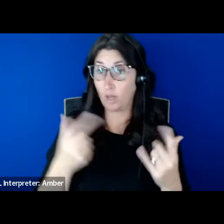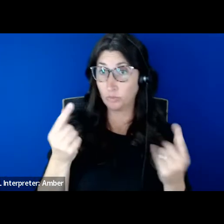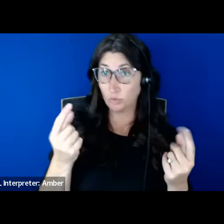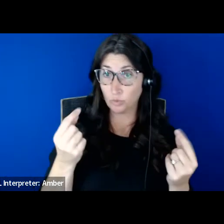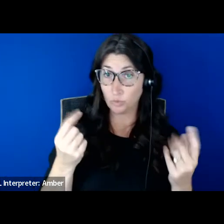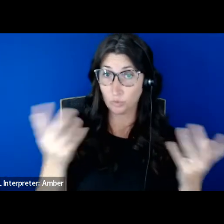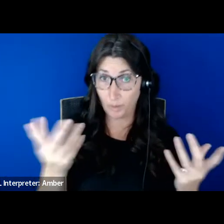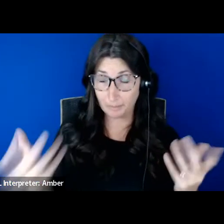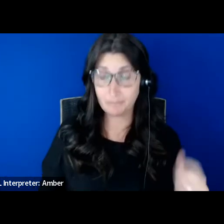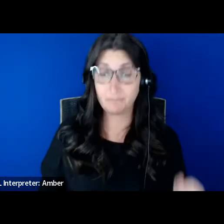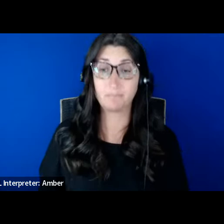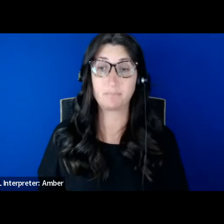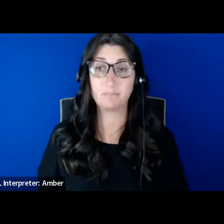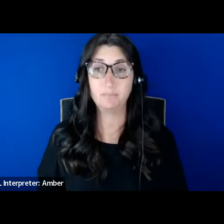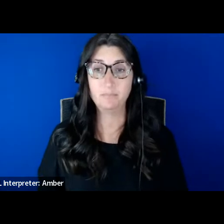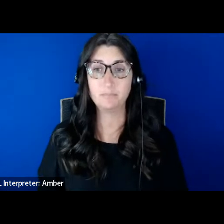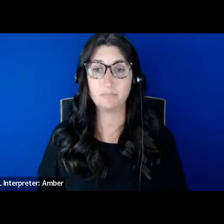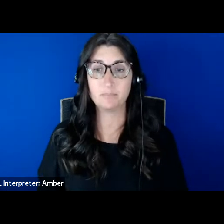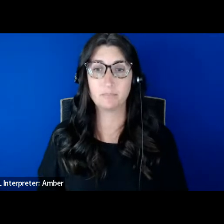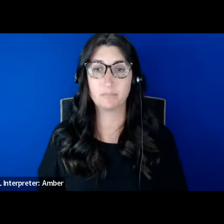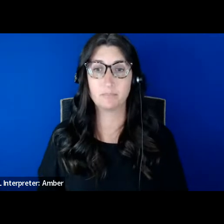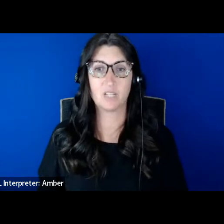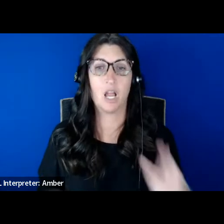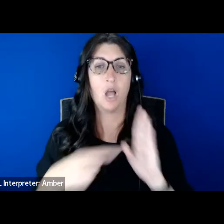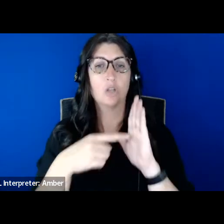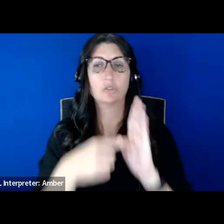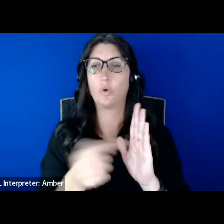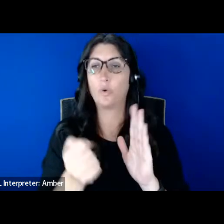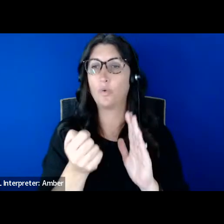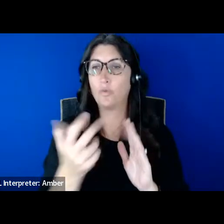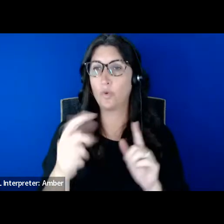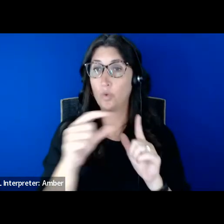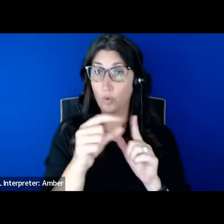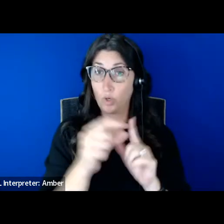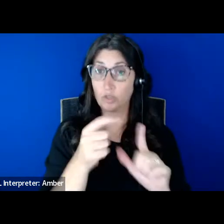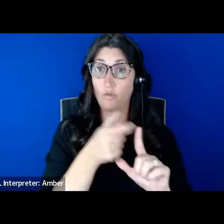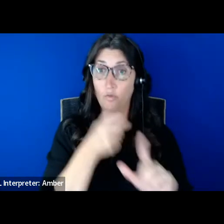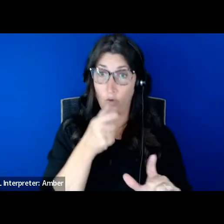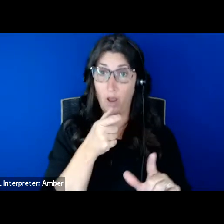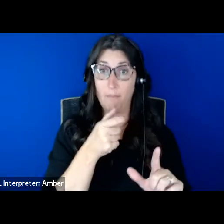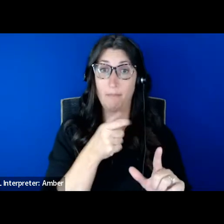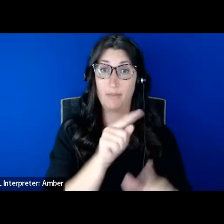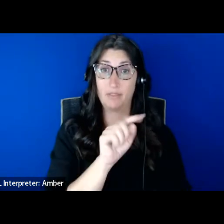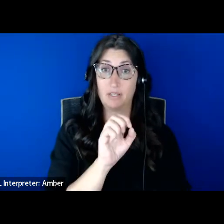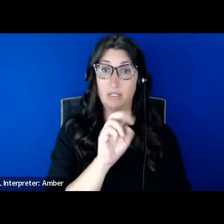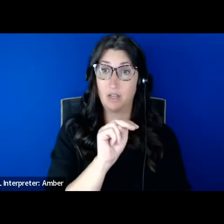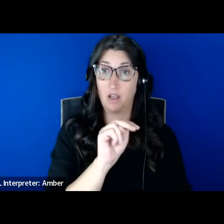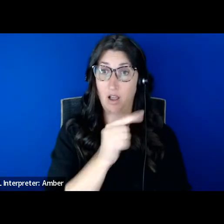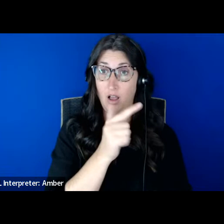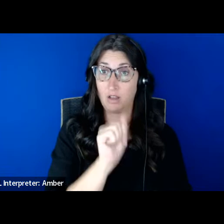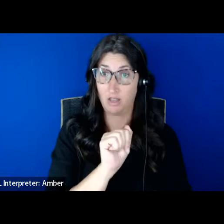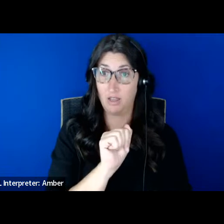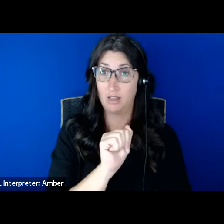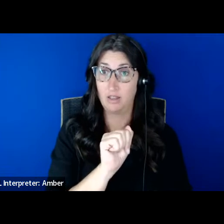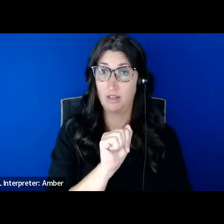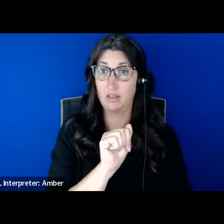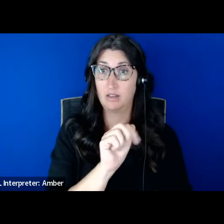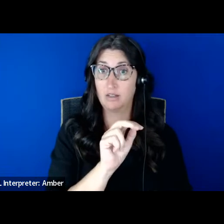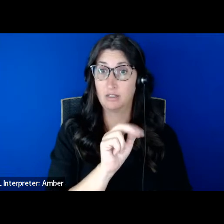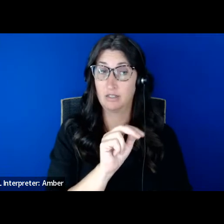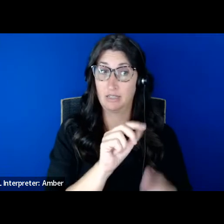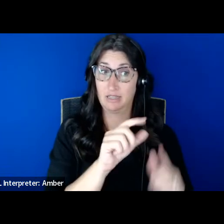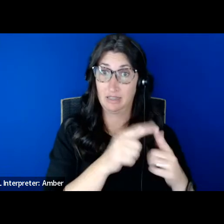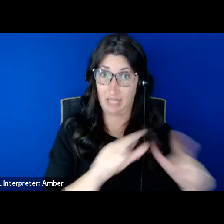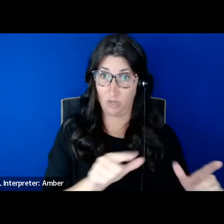just some of the words that have come from the Tongan language and now has been adopted into the English language,